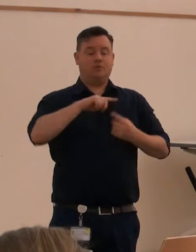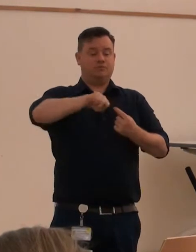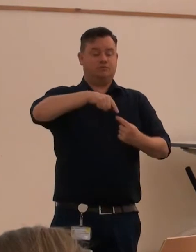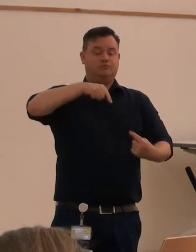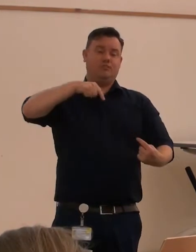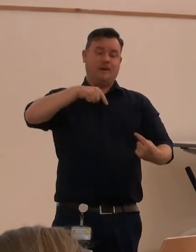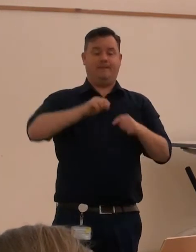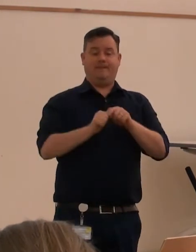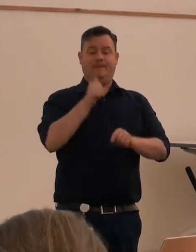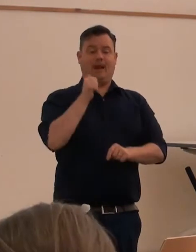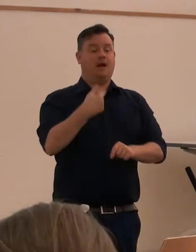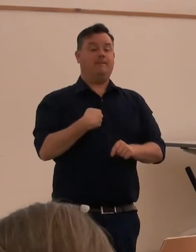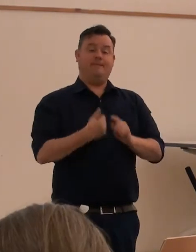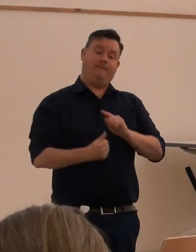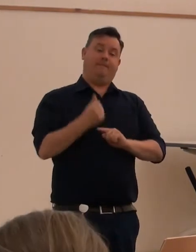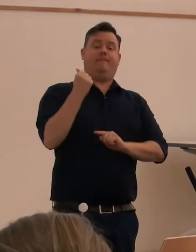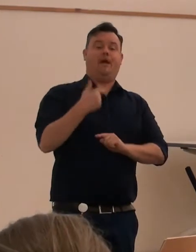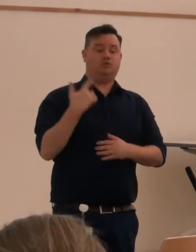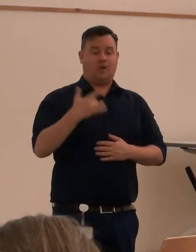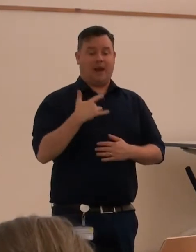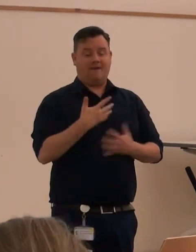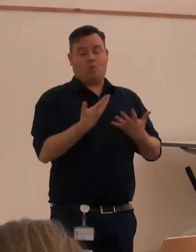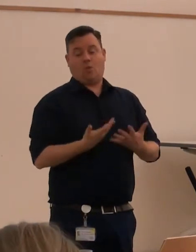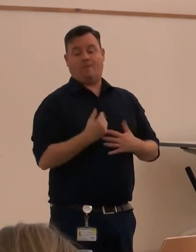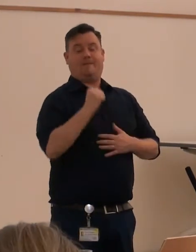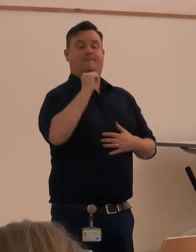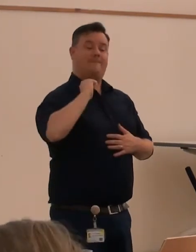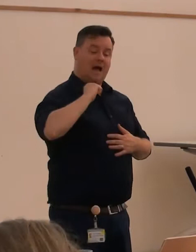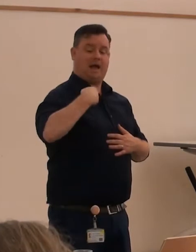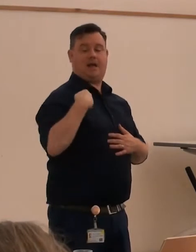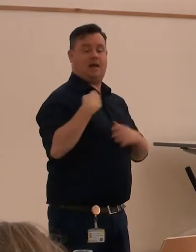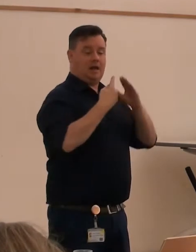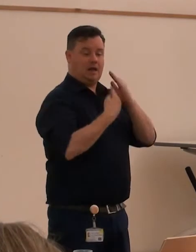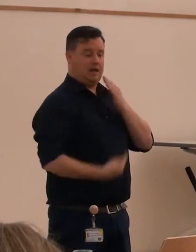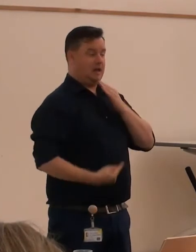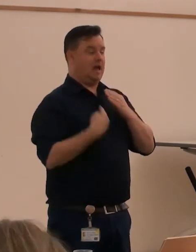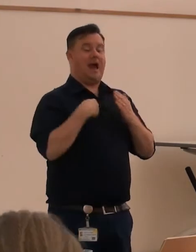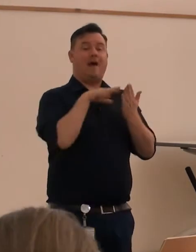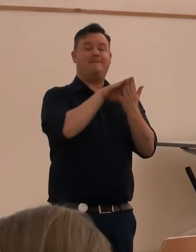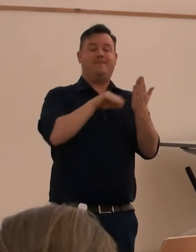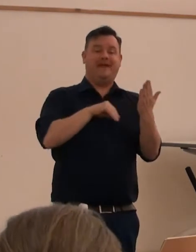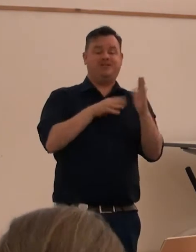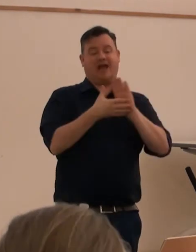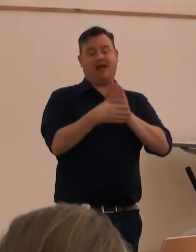to life, or it could be about me springs in my back. And I need the x-ray from the